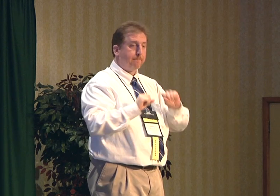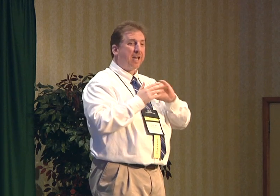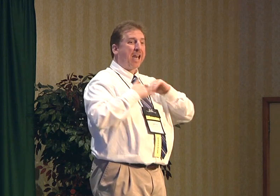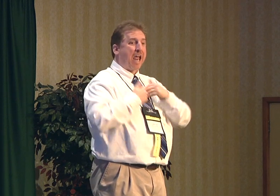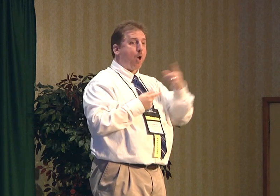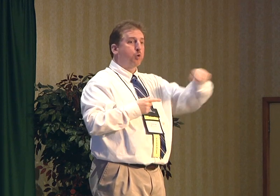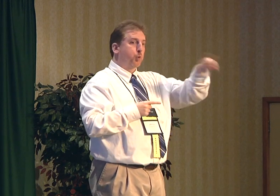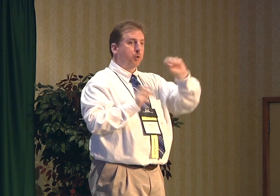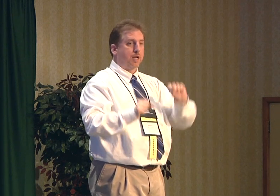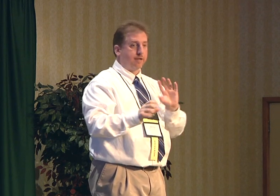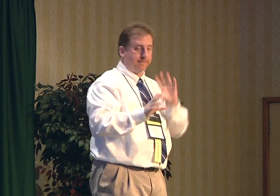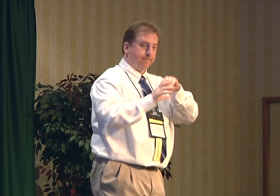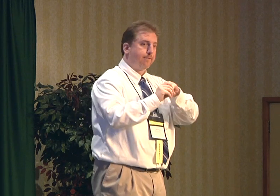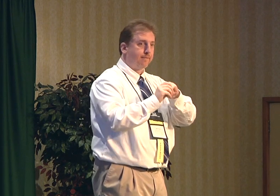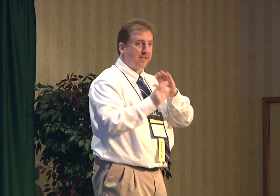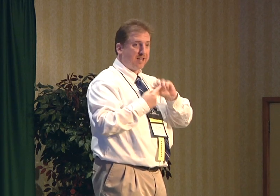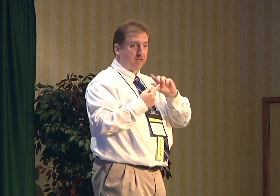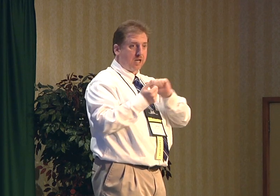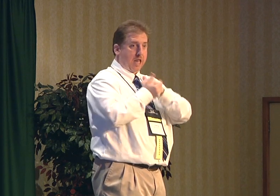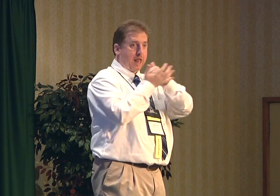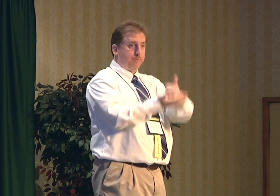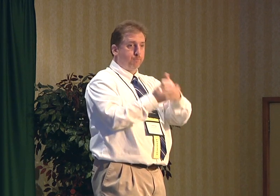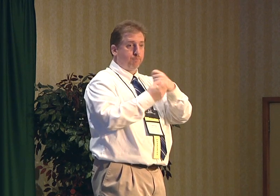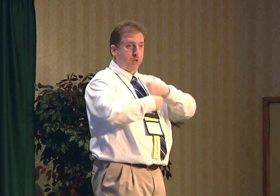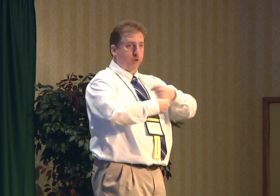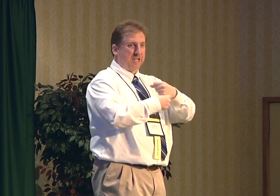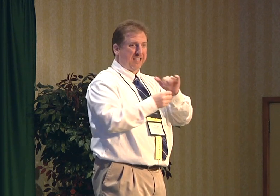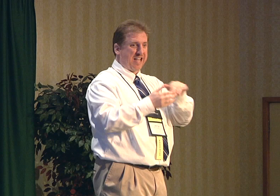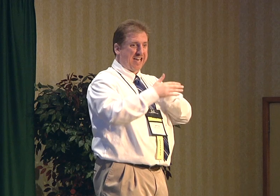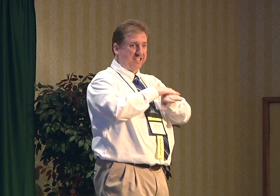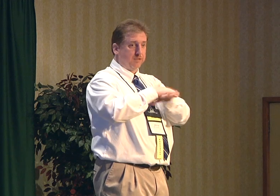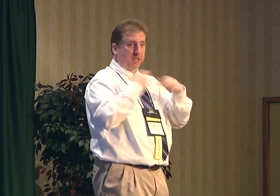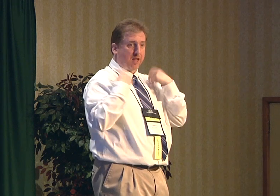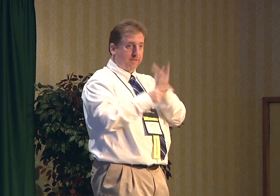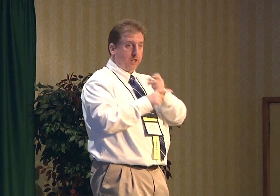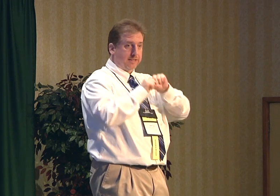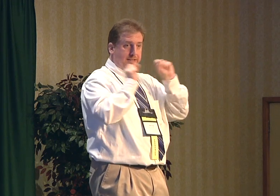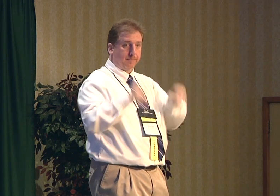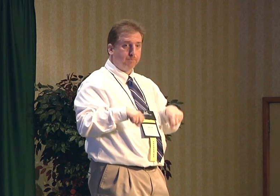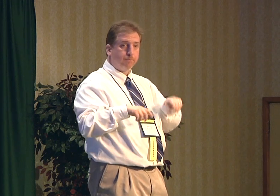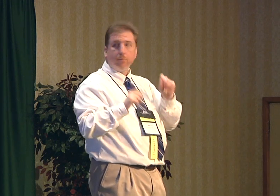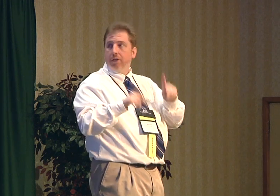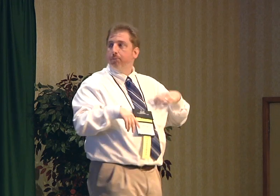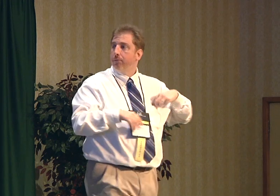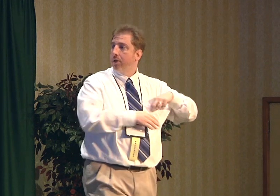healthcare system, how you can participate in that, and help in creating that accessible healthcare system.